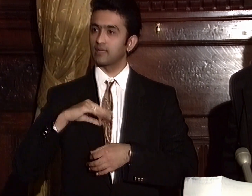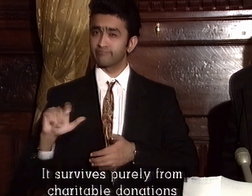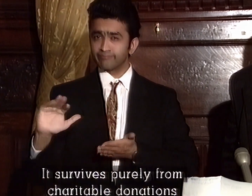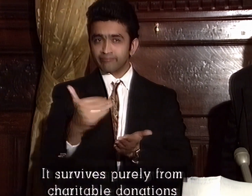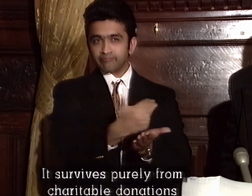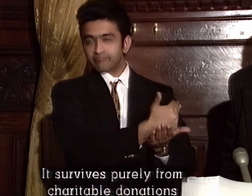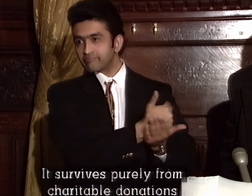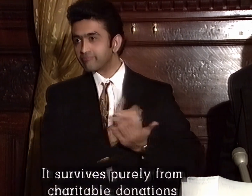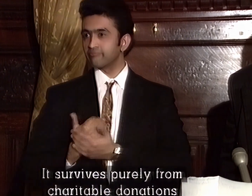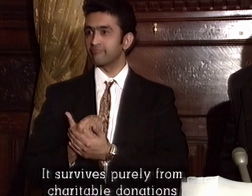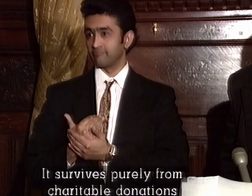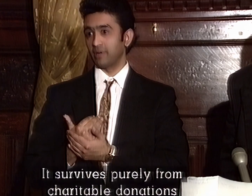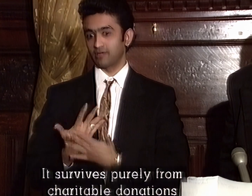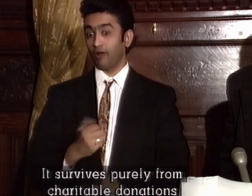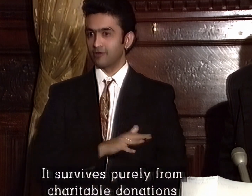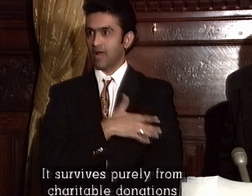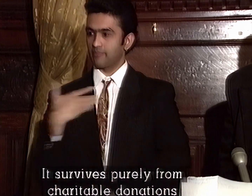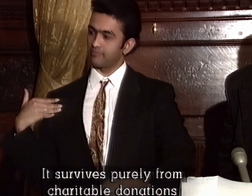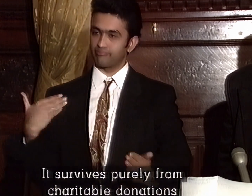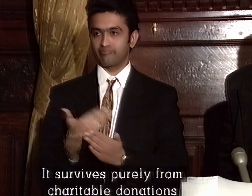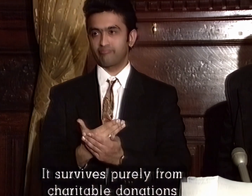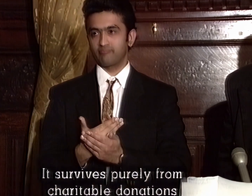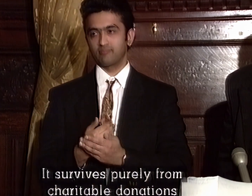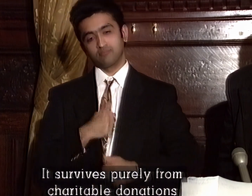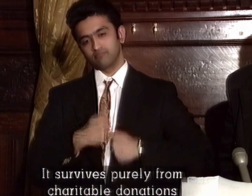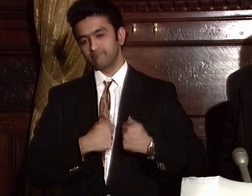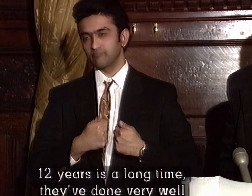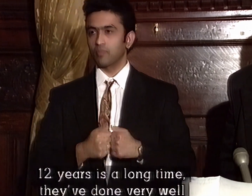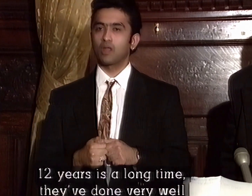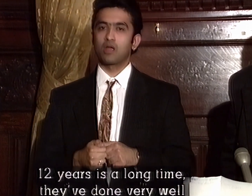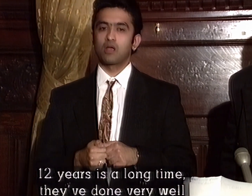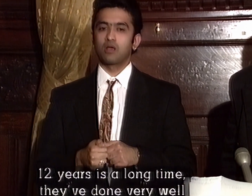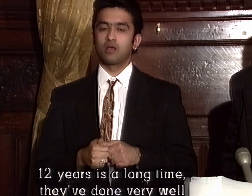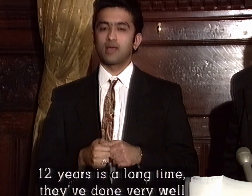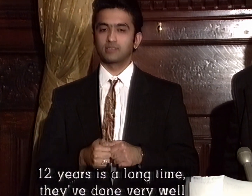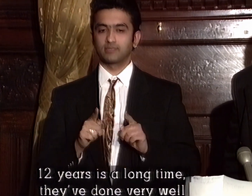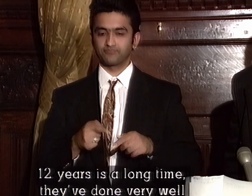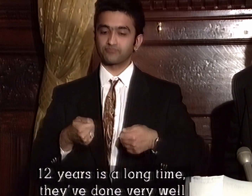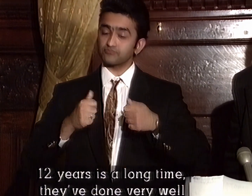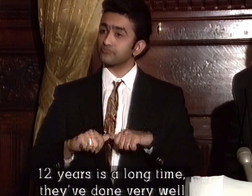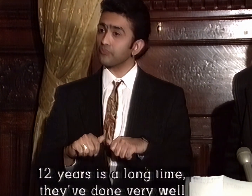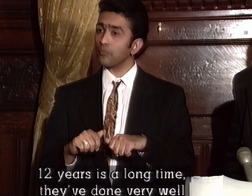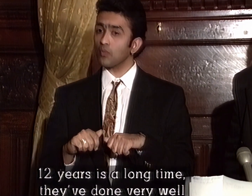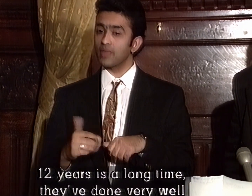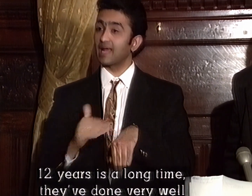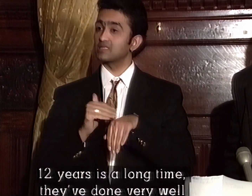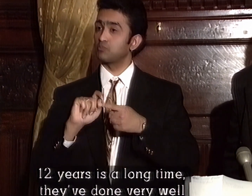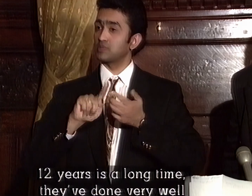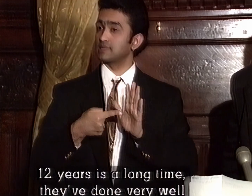and survives purely from charitable donations. 12 years is quite a long time. They've done very well.